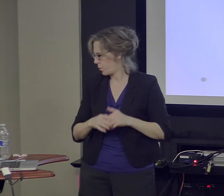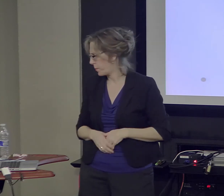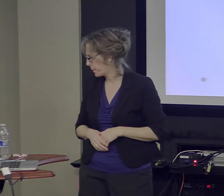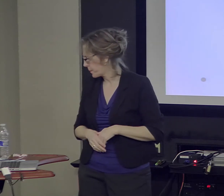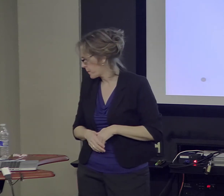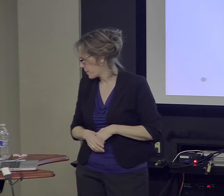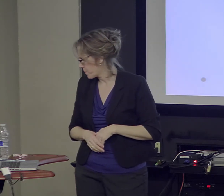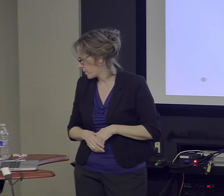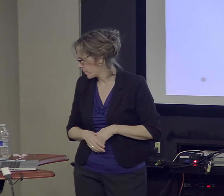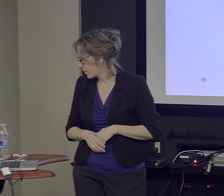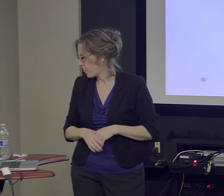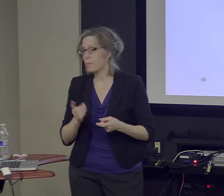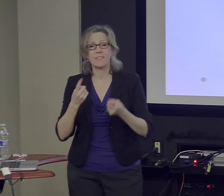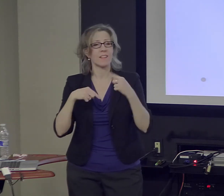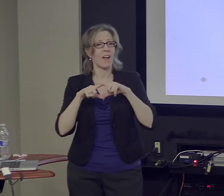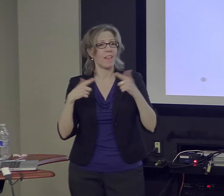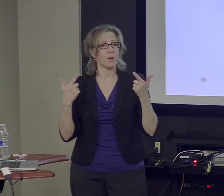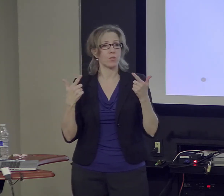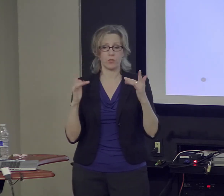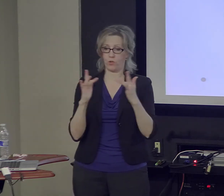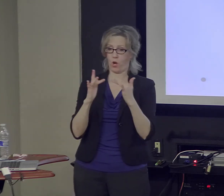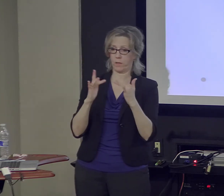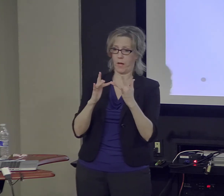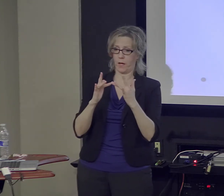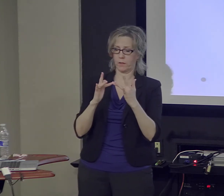languages, and there is research to validate that.